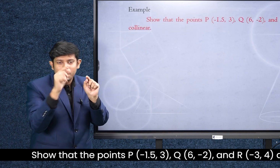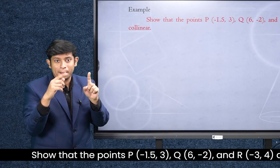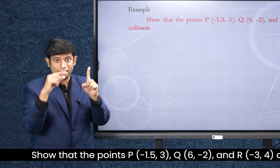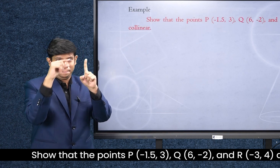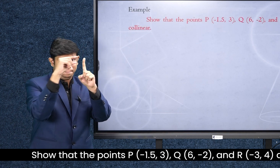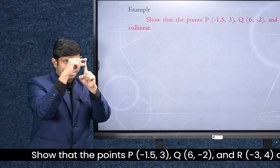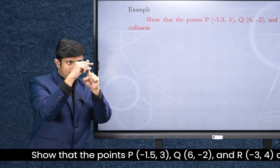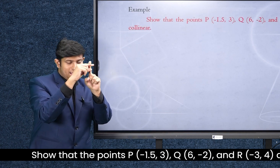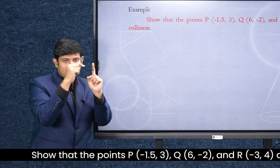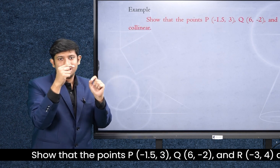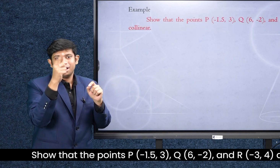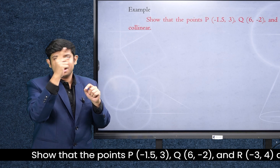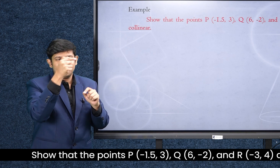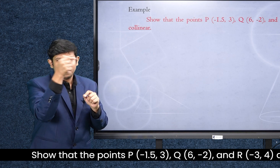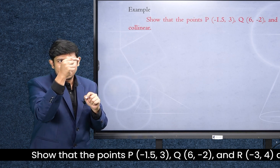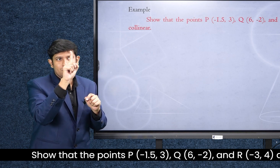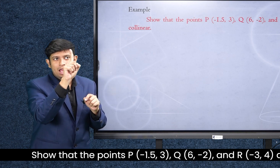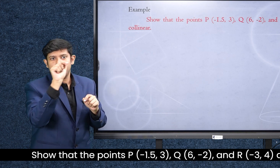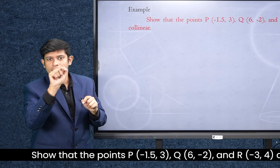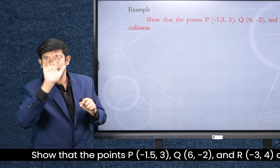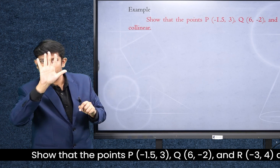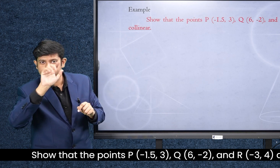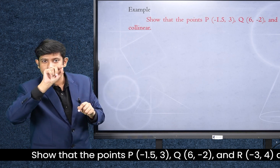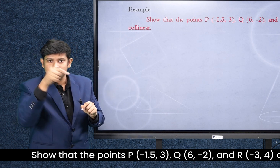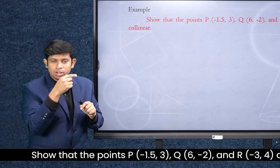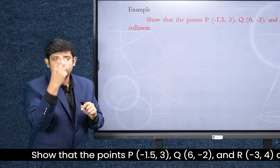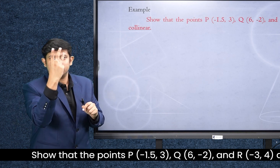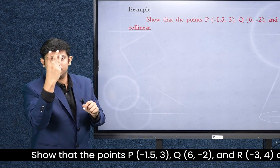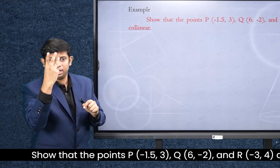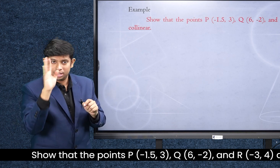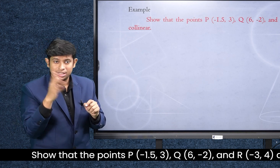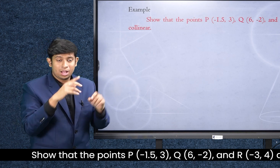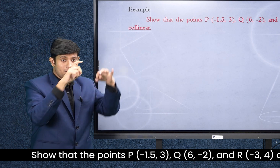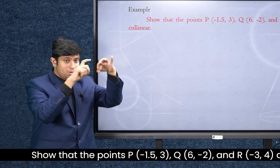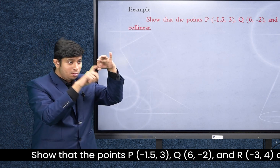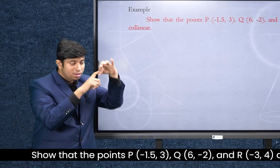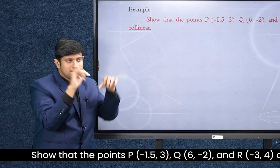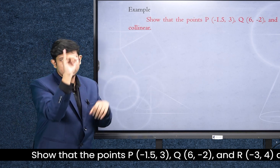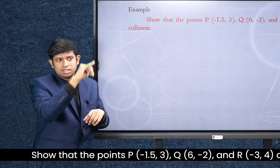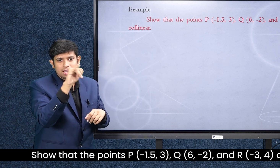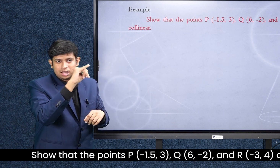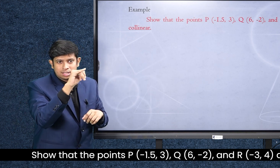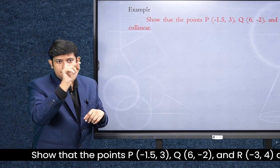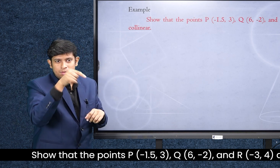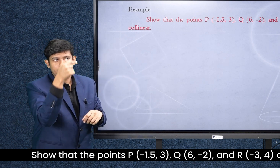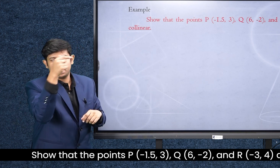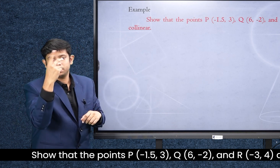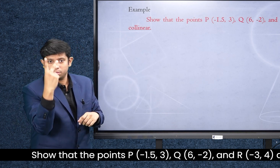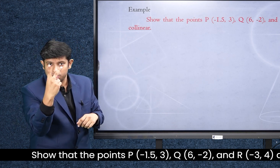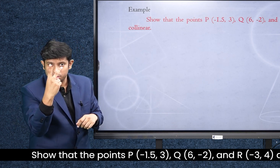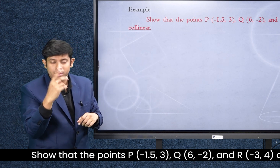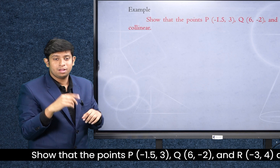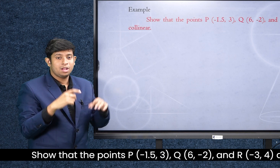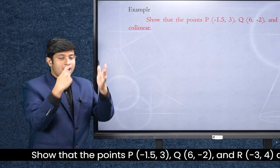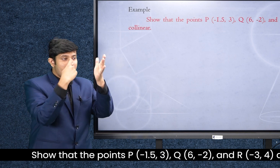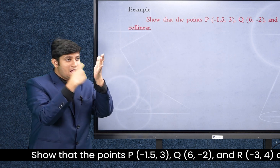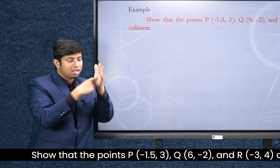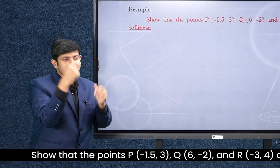points P minus 1.5 comma 3, Q 6 comma minus 2 and